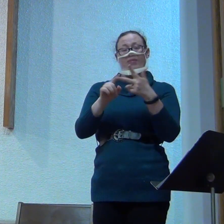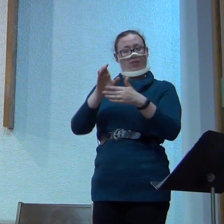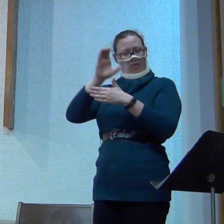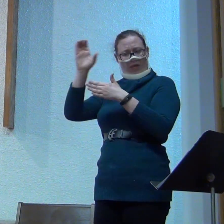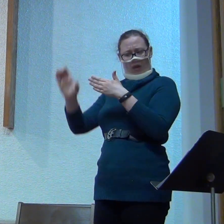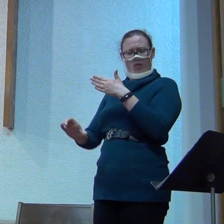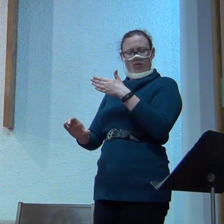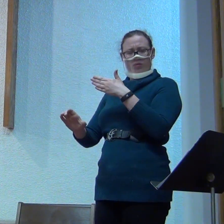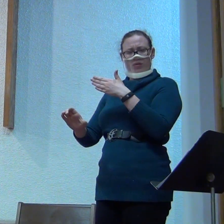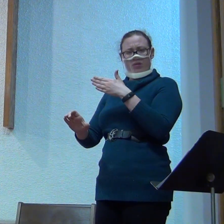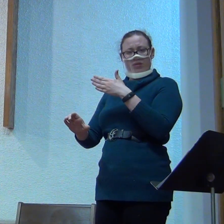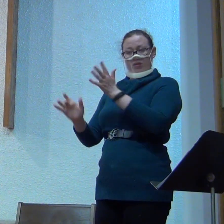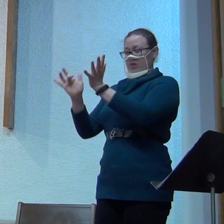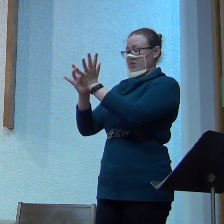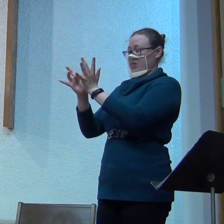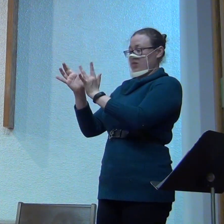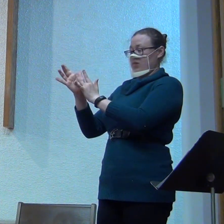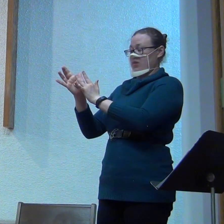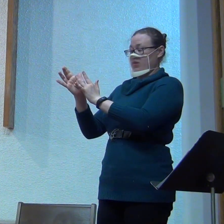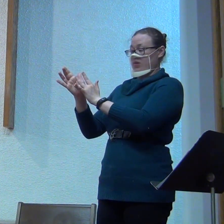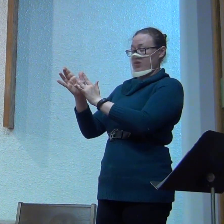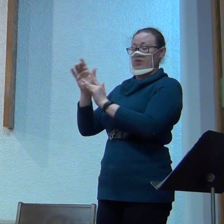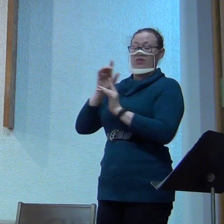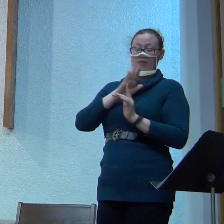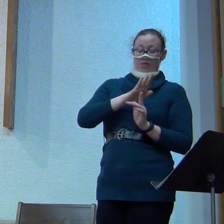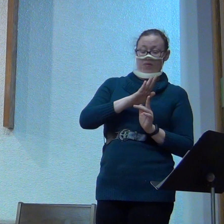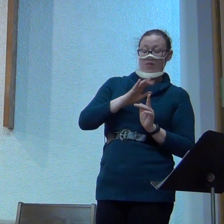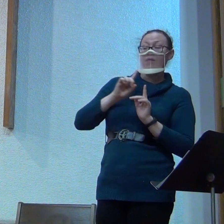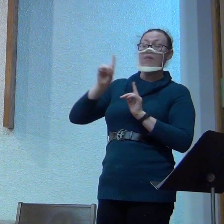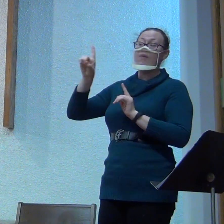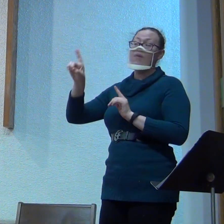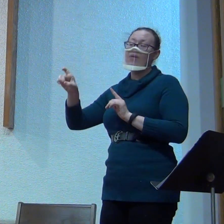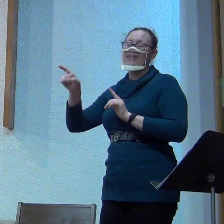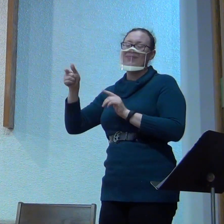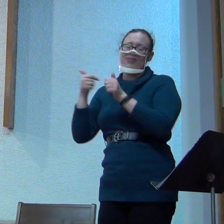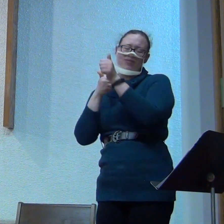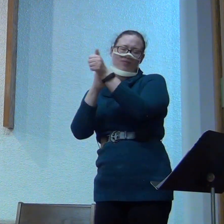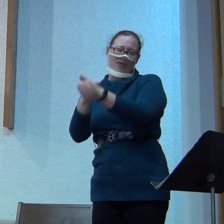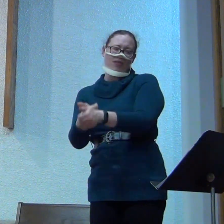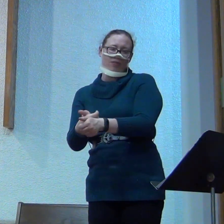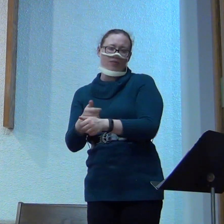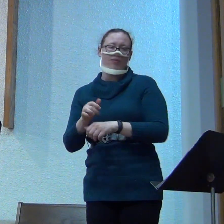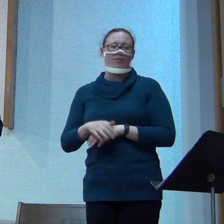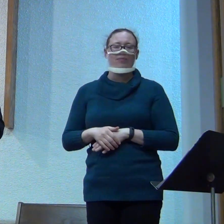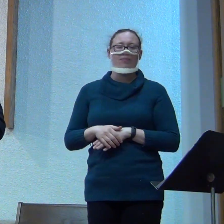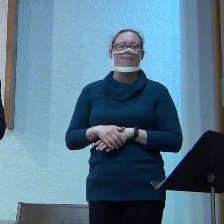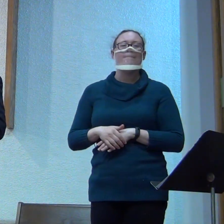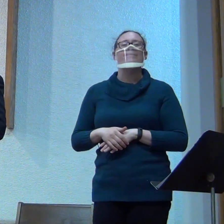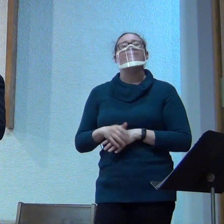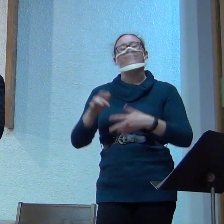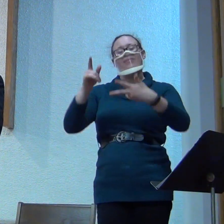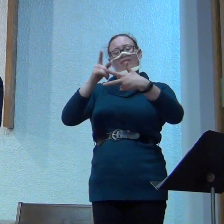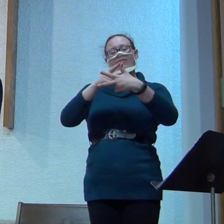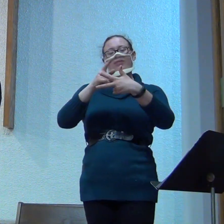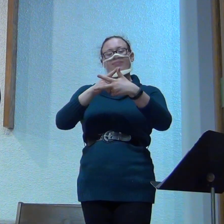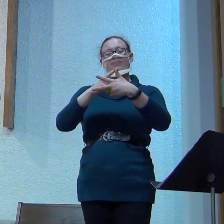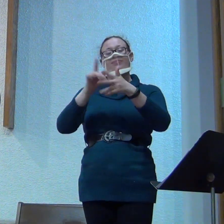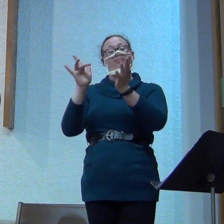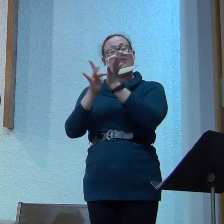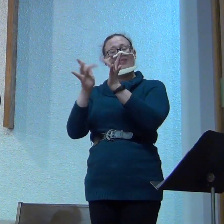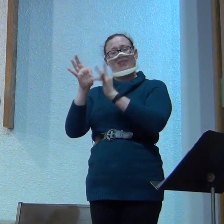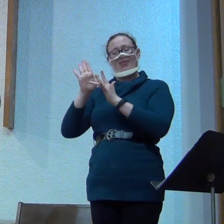outcome. Jesus did what she asked. Kind of asked. First thing,